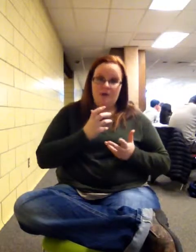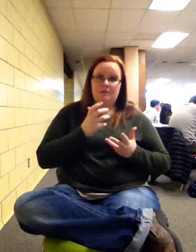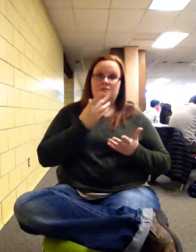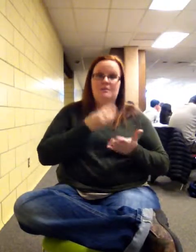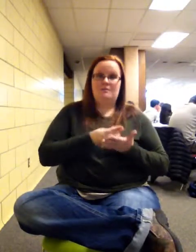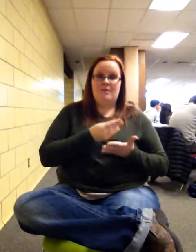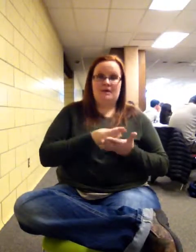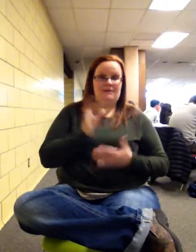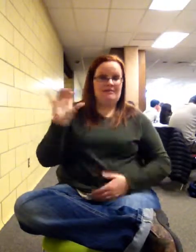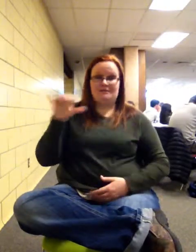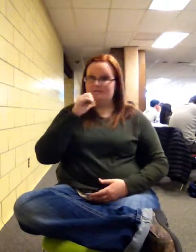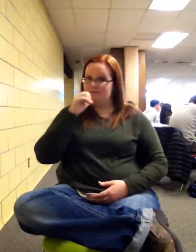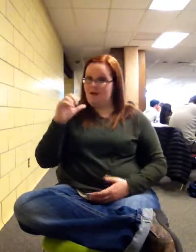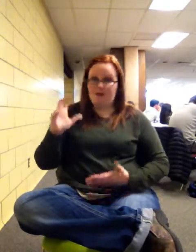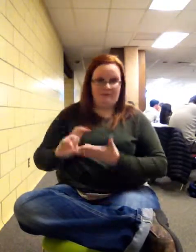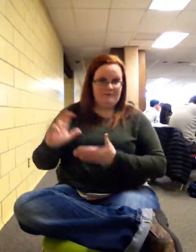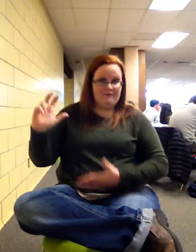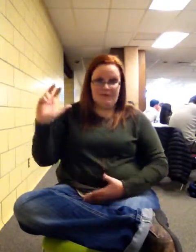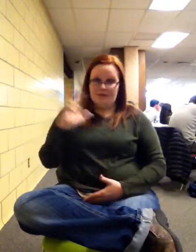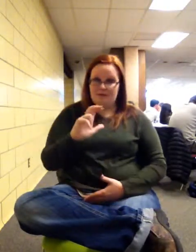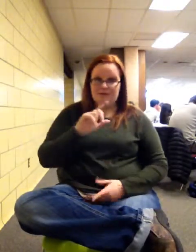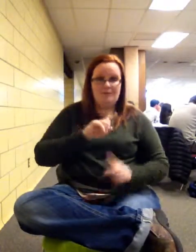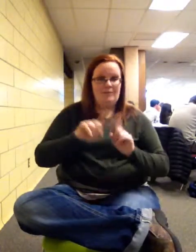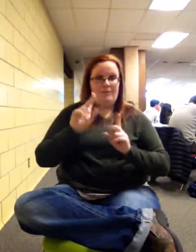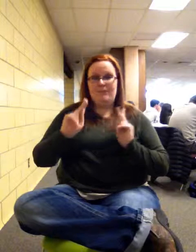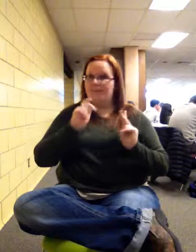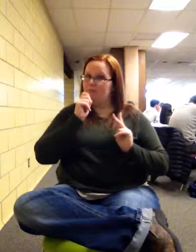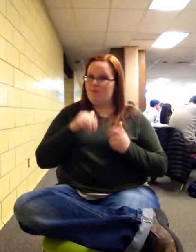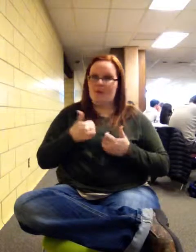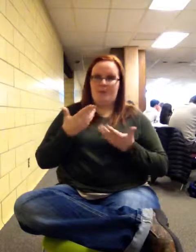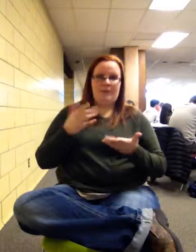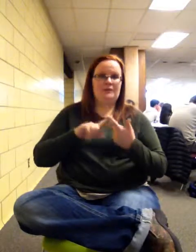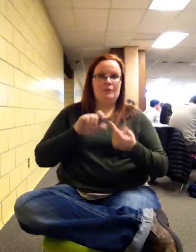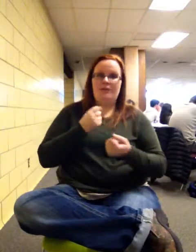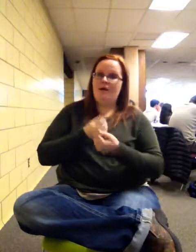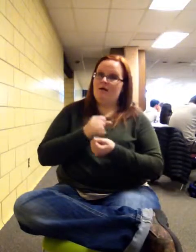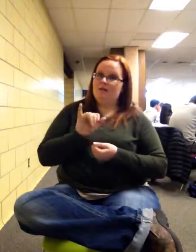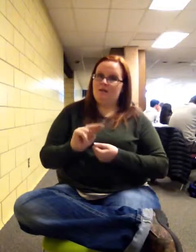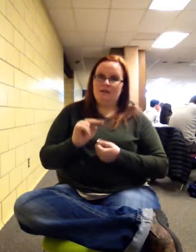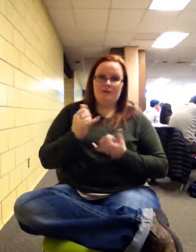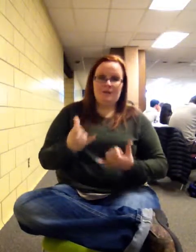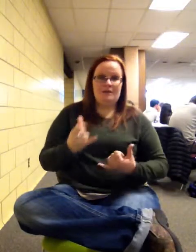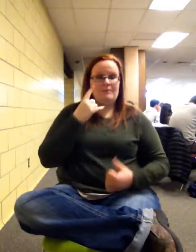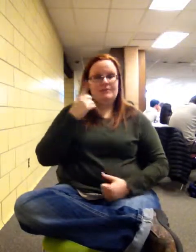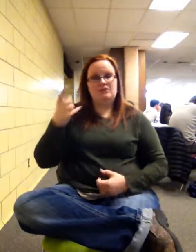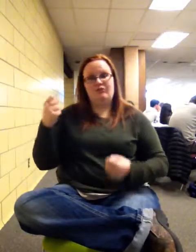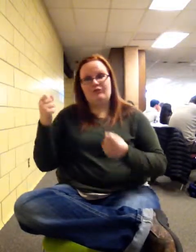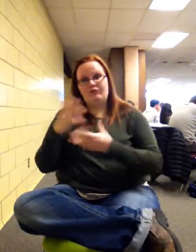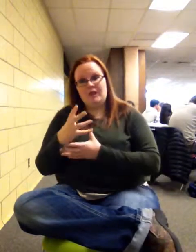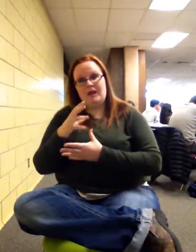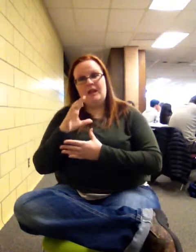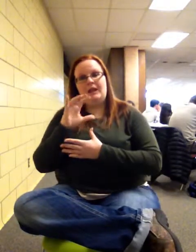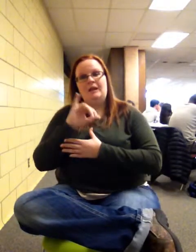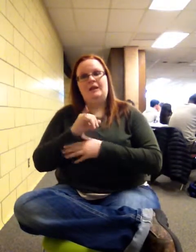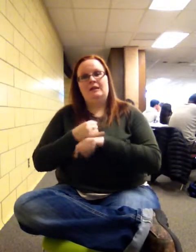not invested. But people aren't willing to lock into these low rates right now because they're afraid interest rates are going to go up. So when we